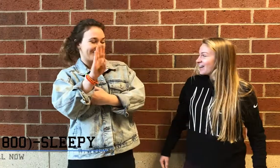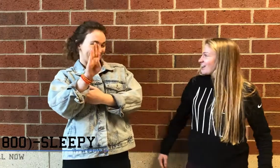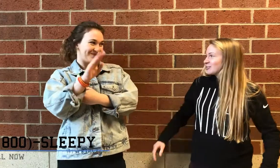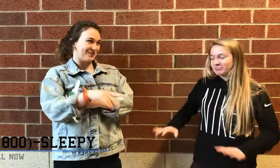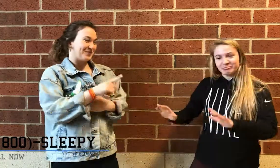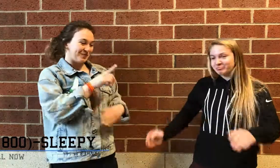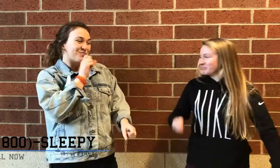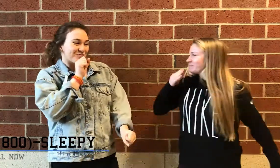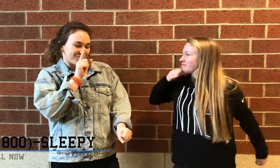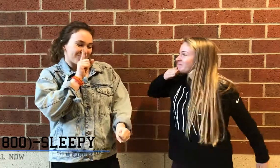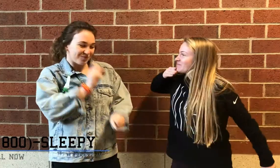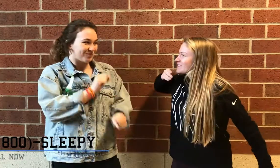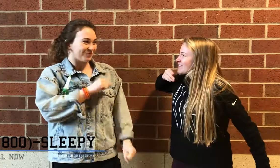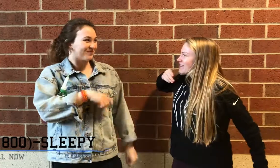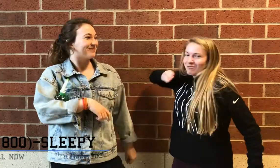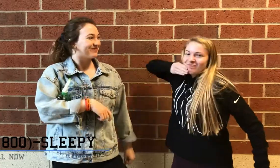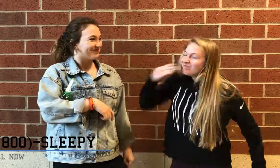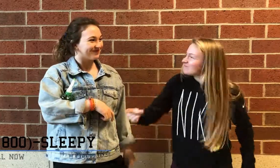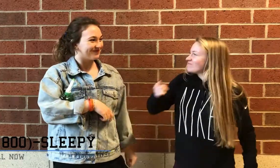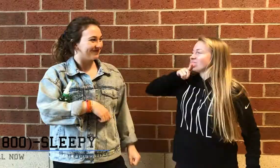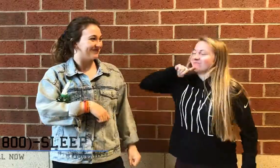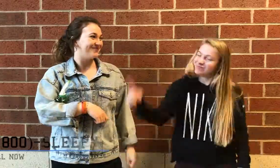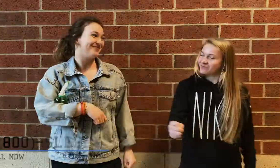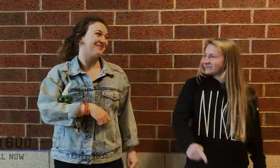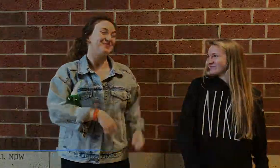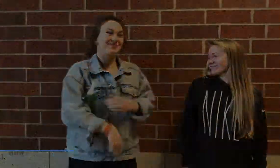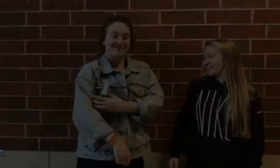You got it right. Oh, too good to be true.